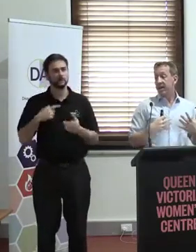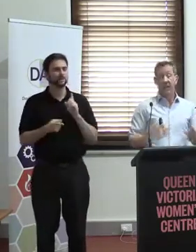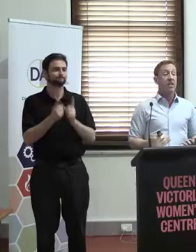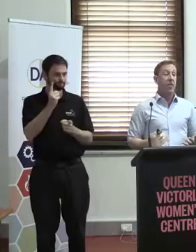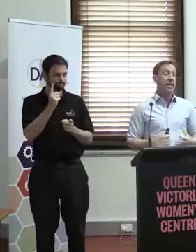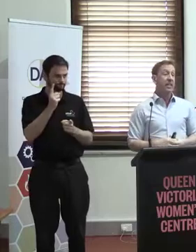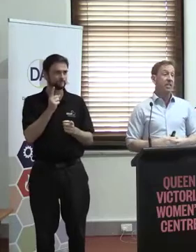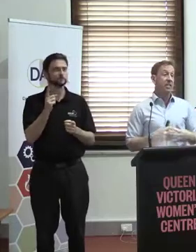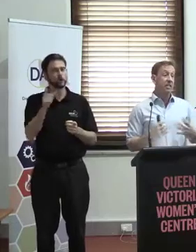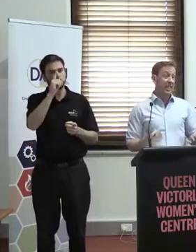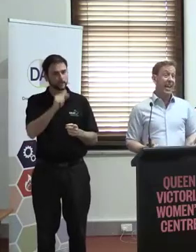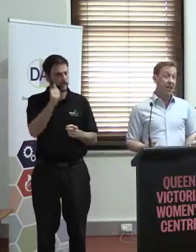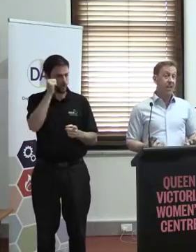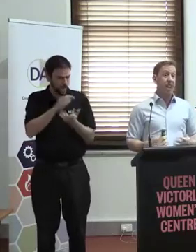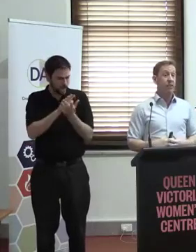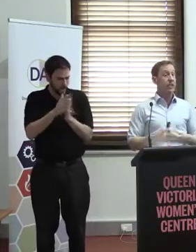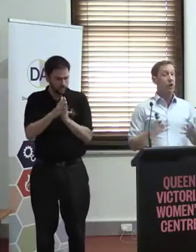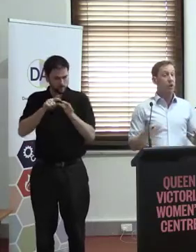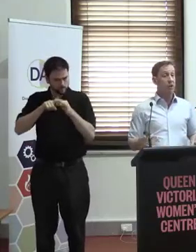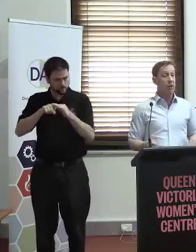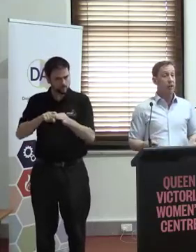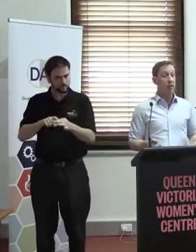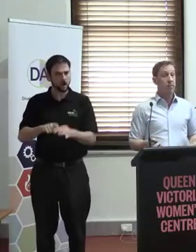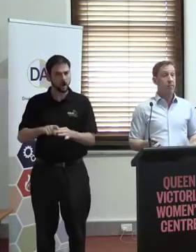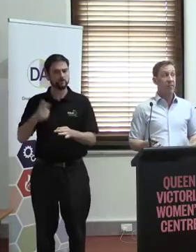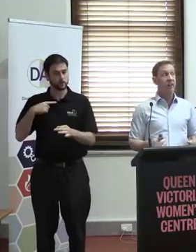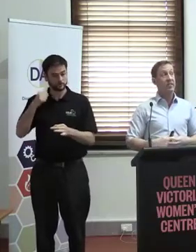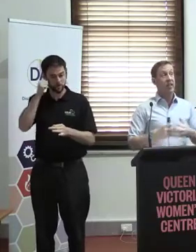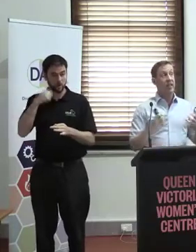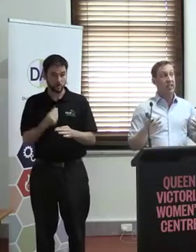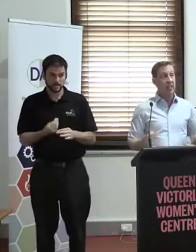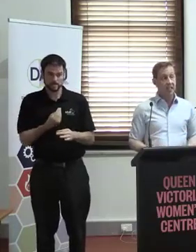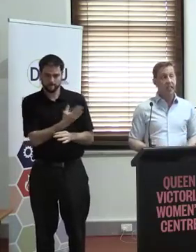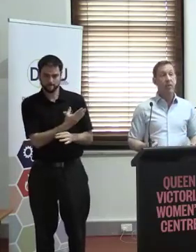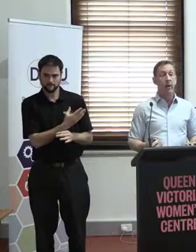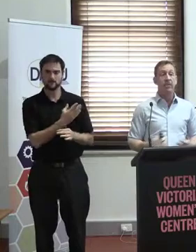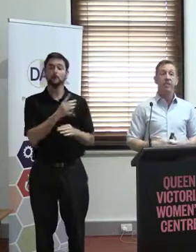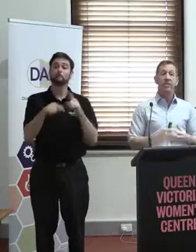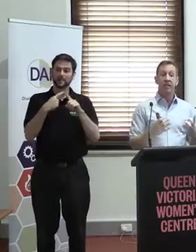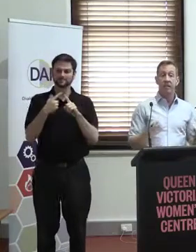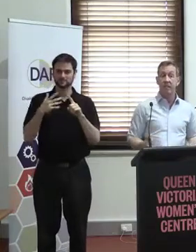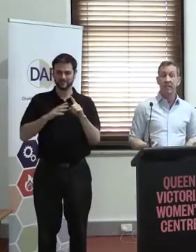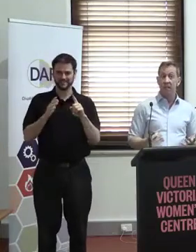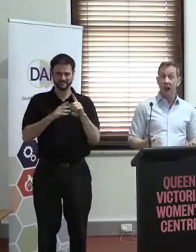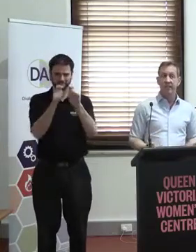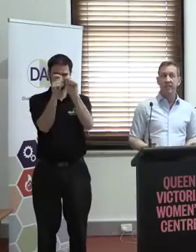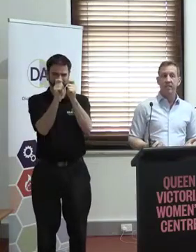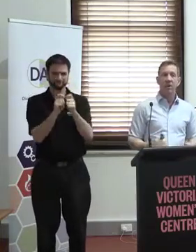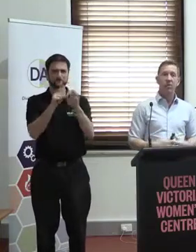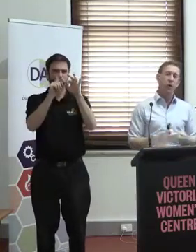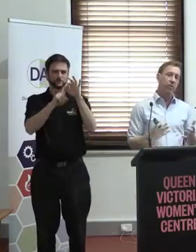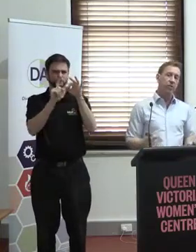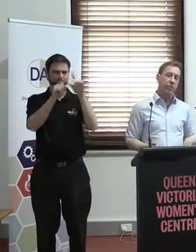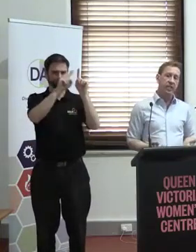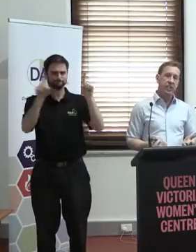We think that we need to sit down and really provide some very clear questions and clear